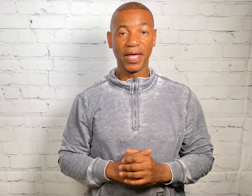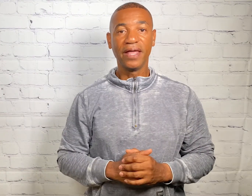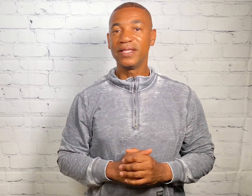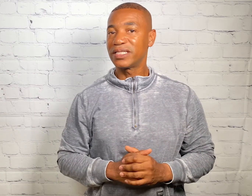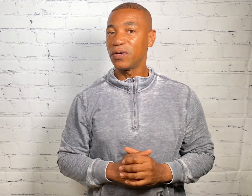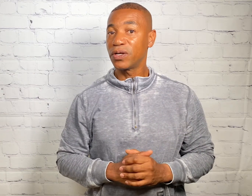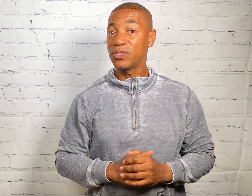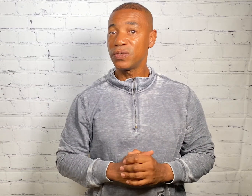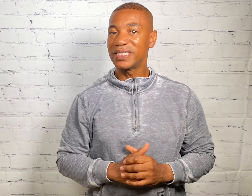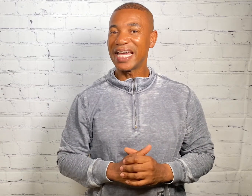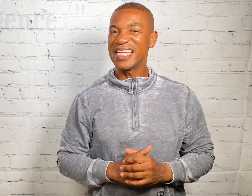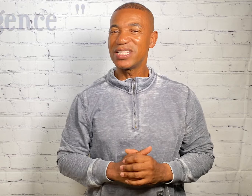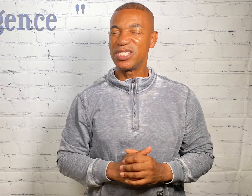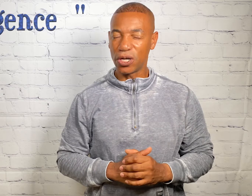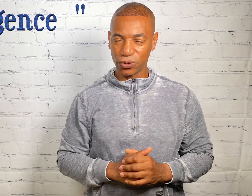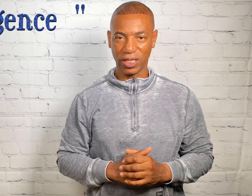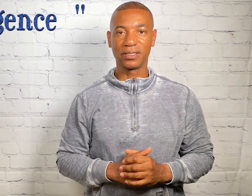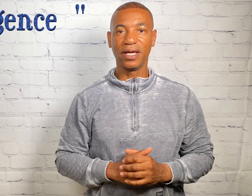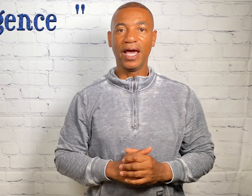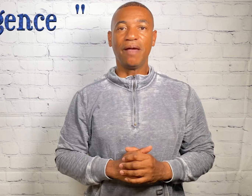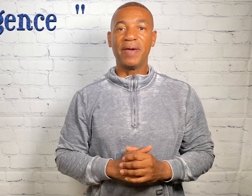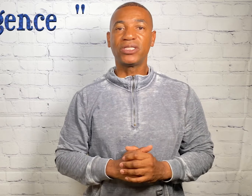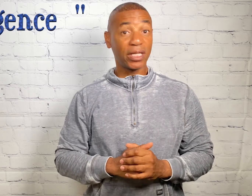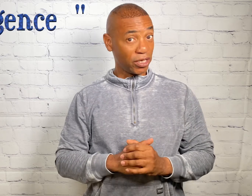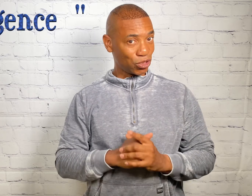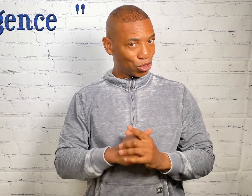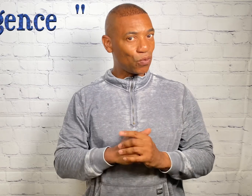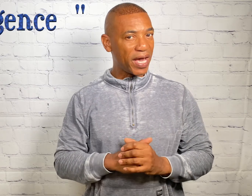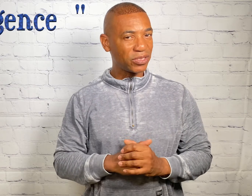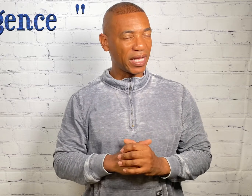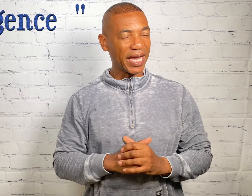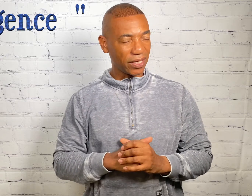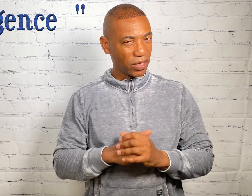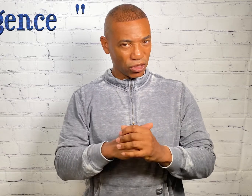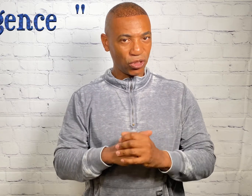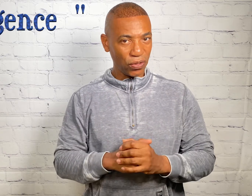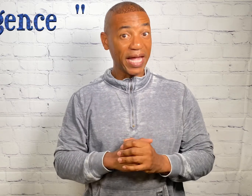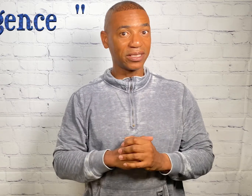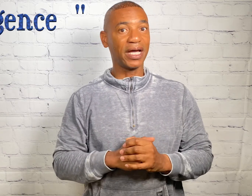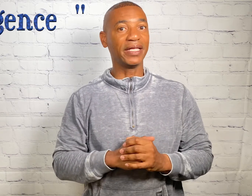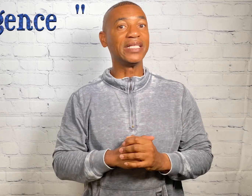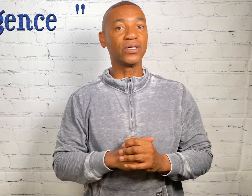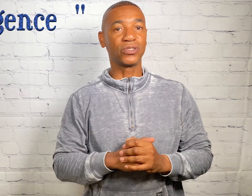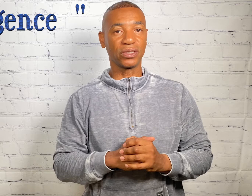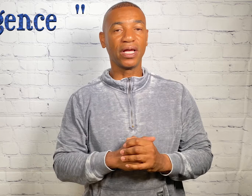The next sign we're going to do is indulgence. And basically there's two ways that I can show you how to sign indulgence.